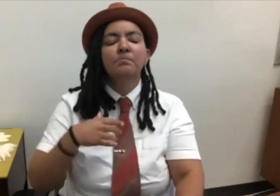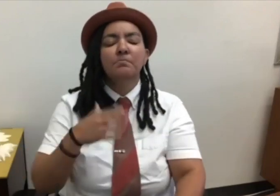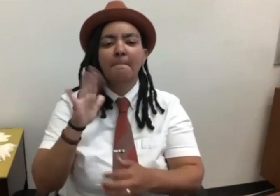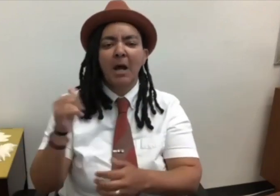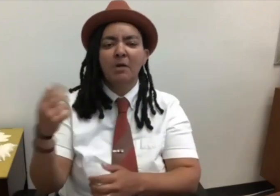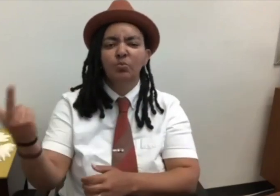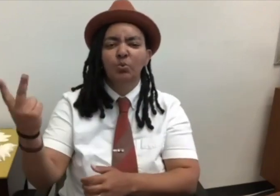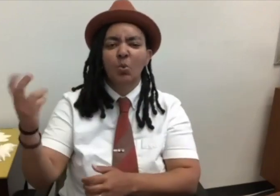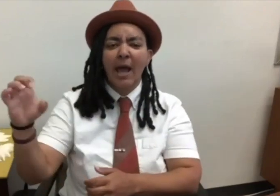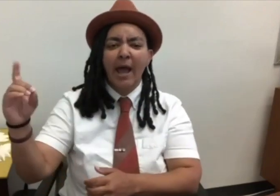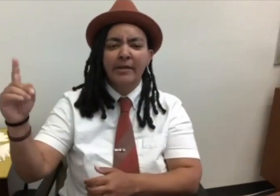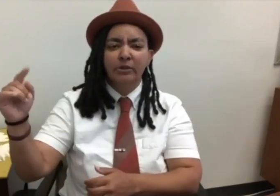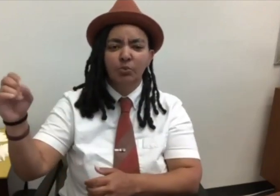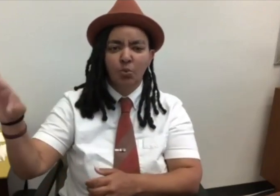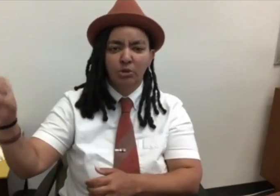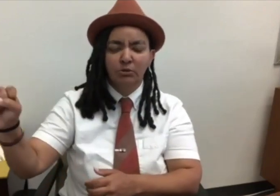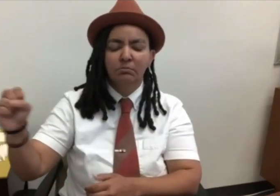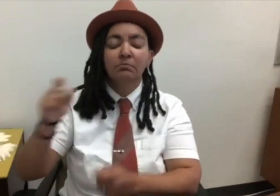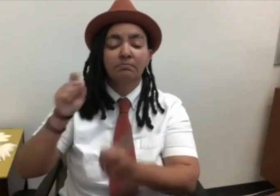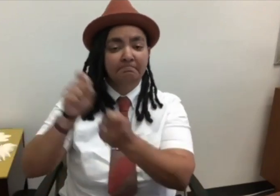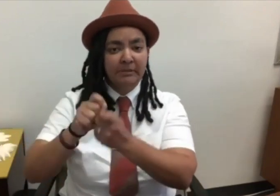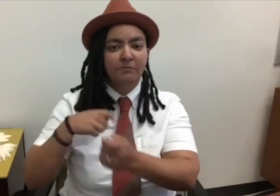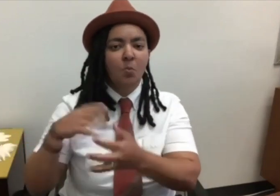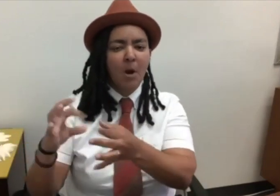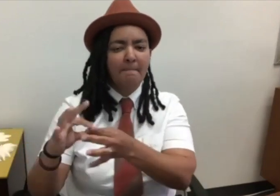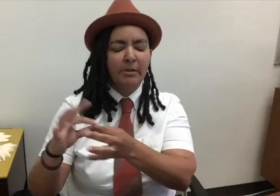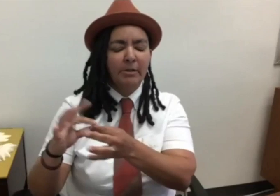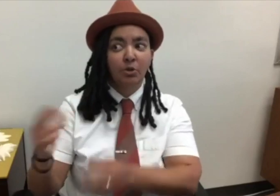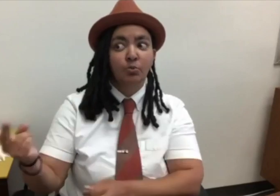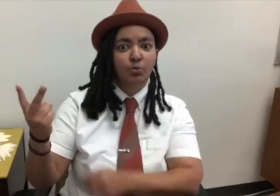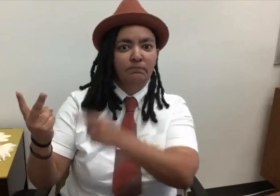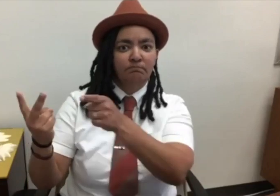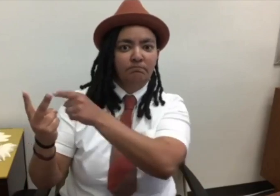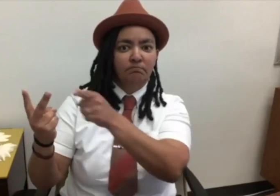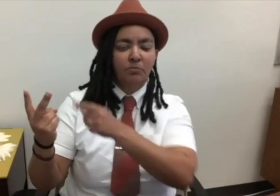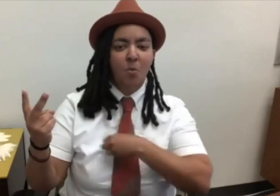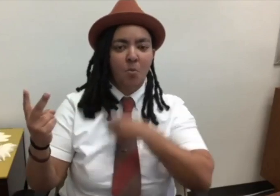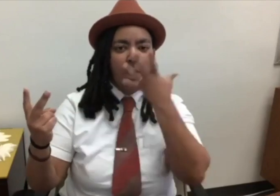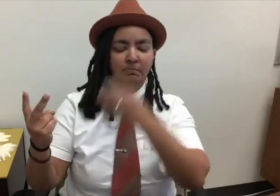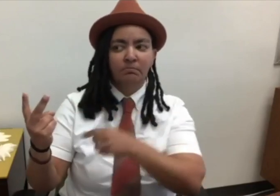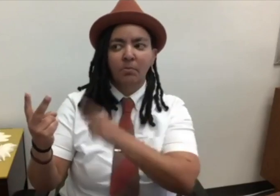And it was called Deaf Empowerment. And it was by two educators,